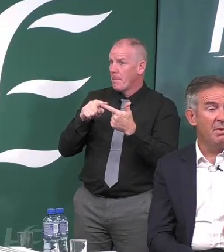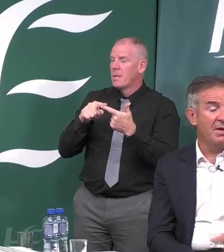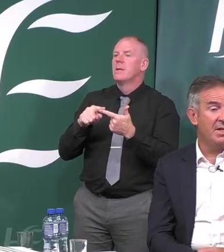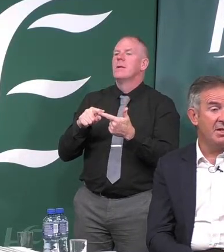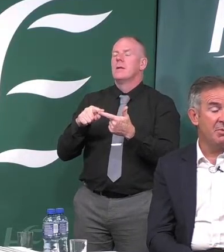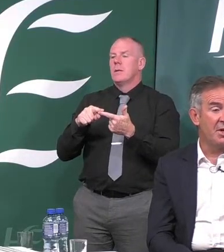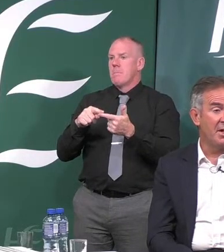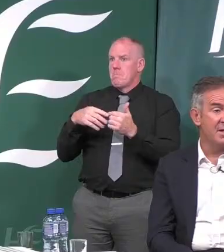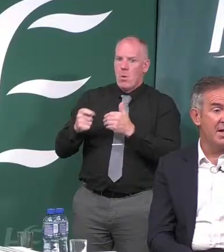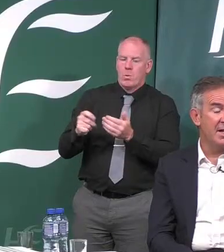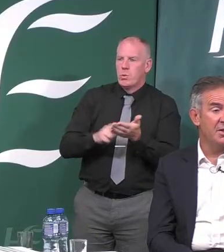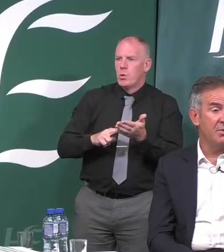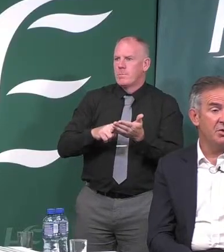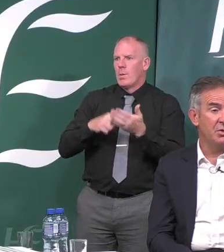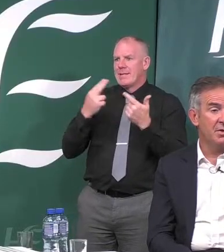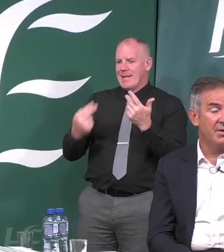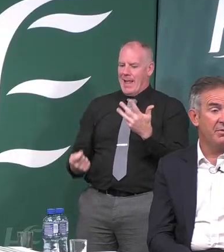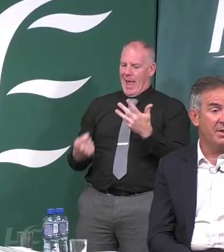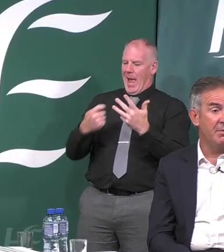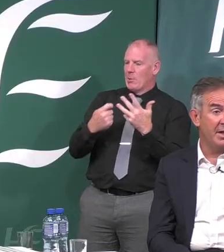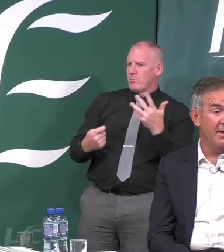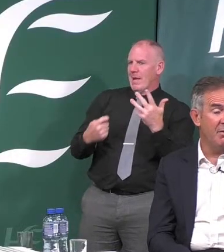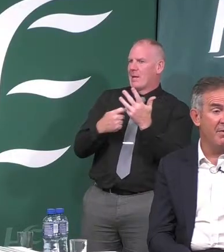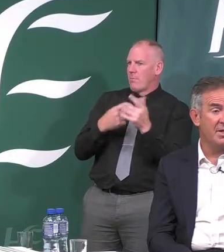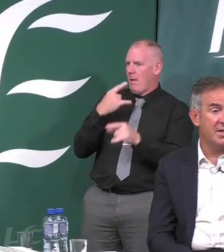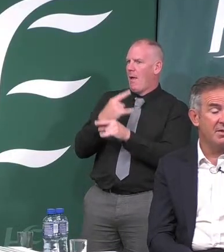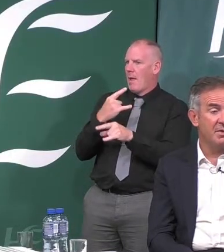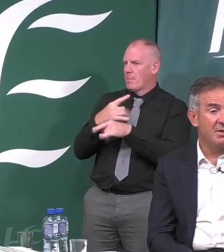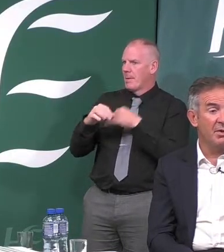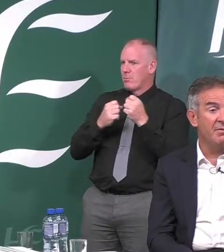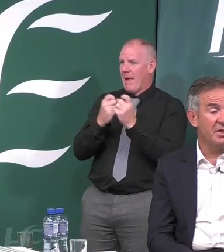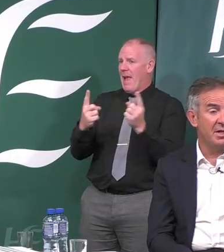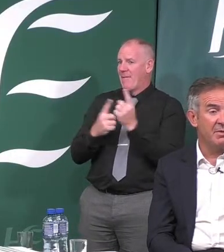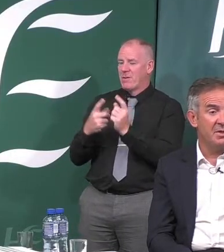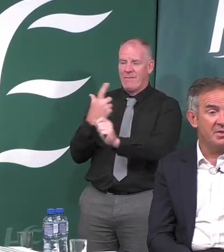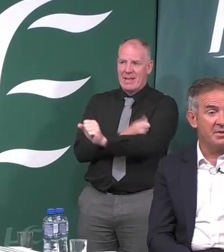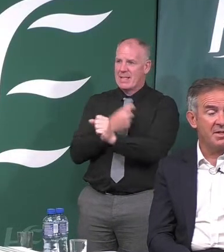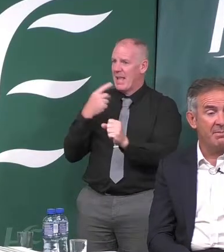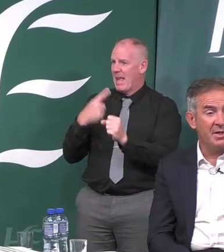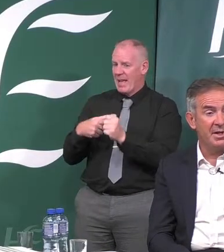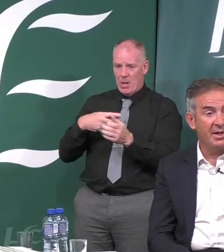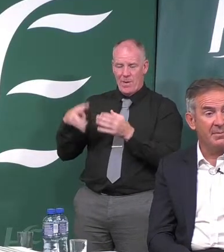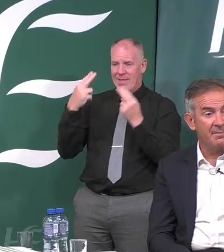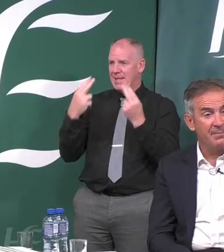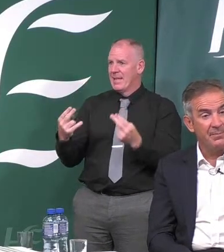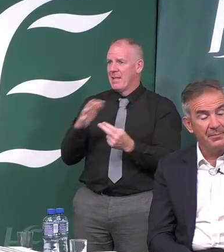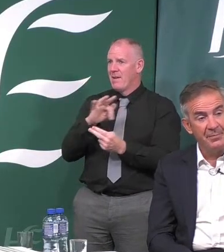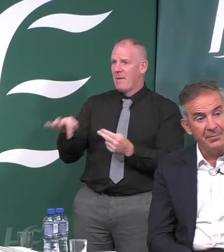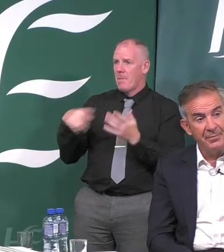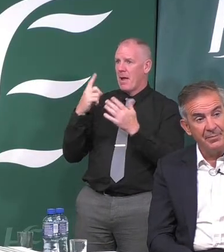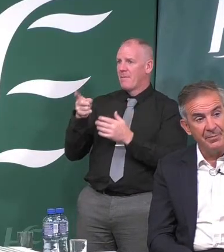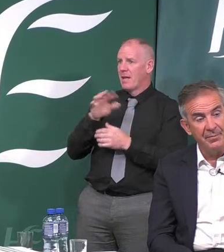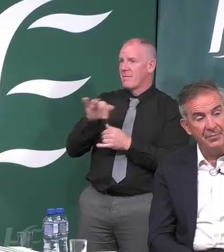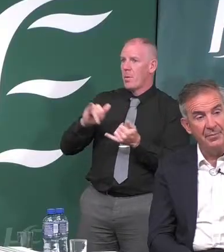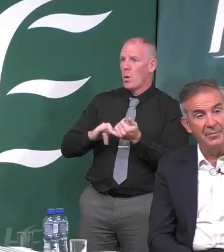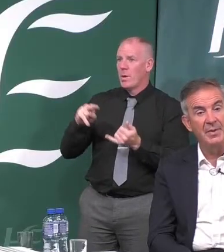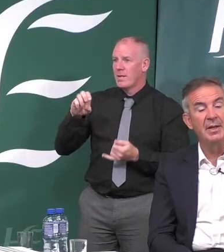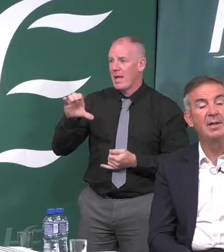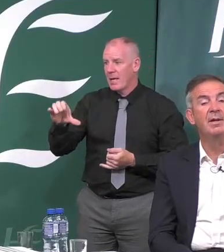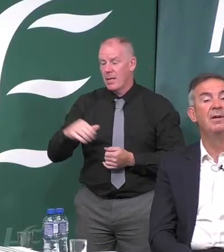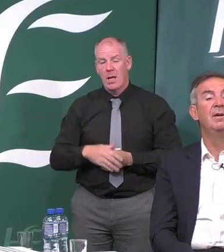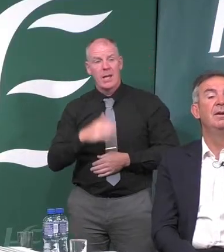we'll look at what we might need to put alongside that to ensure that we get everyone vaccinated within whatever the time windows that are set by NIAC.